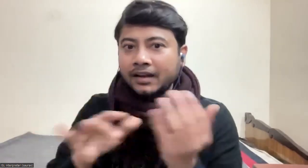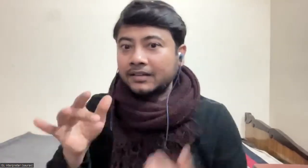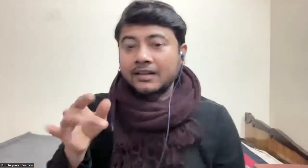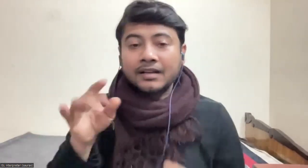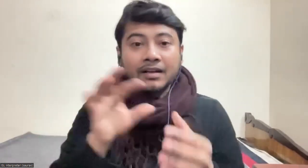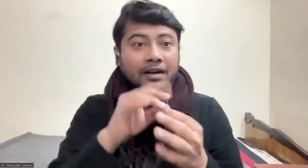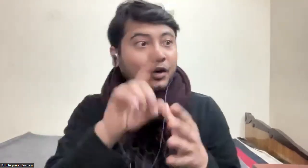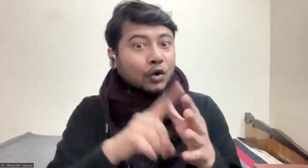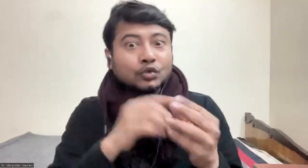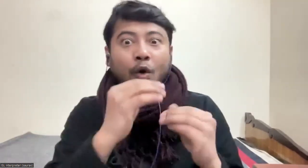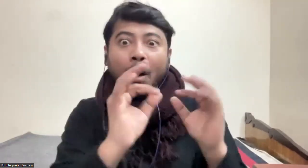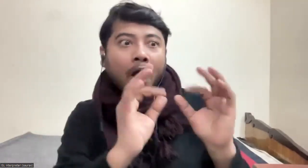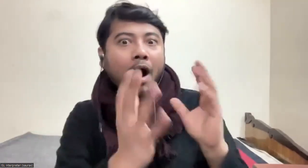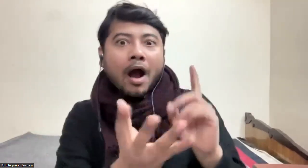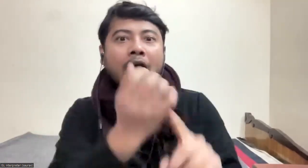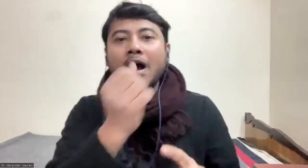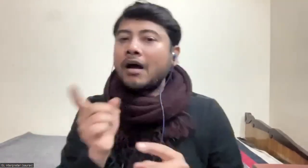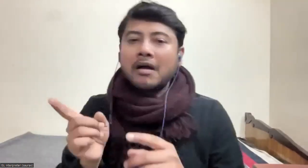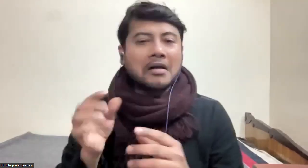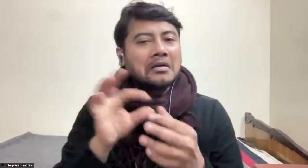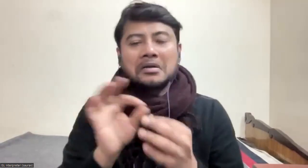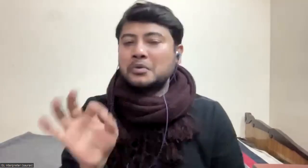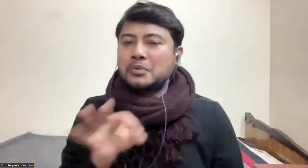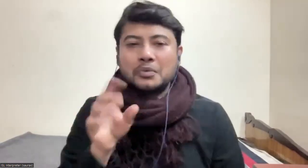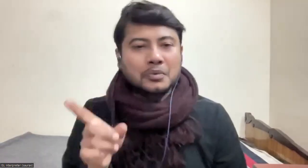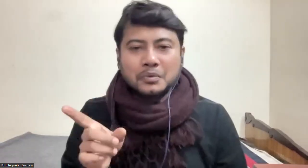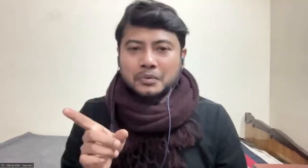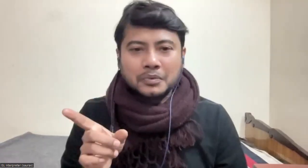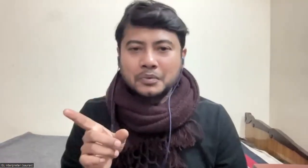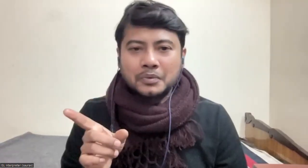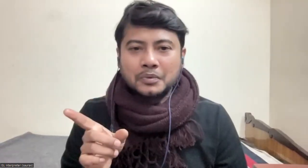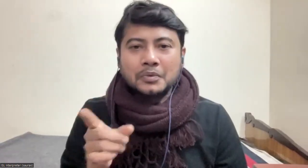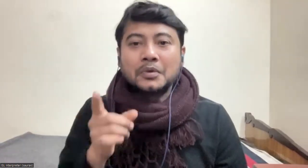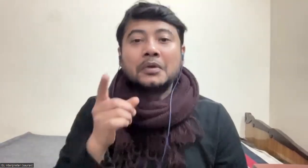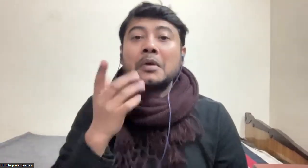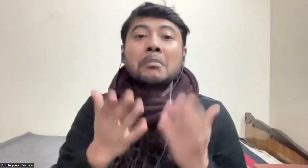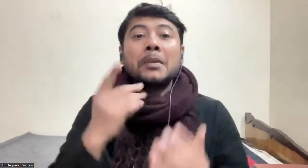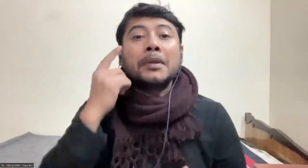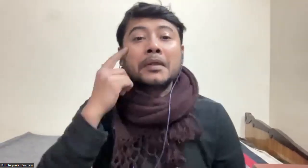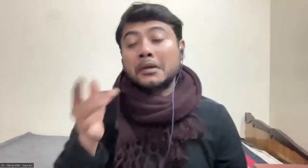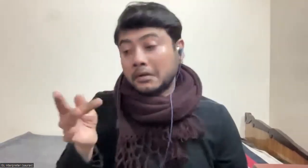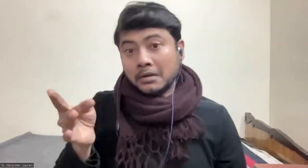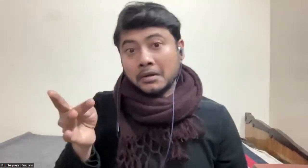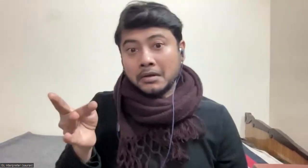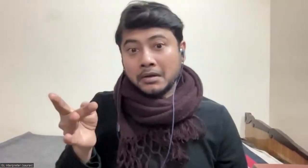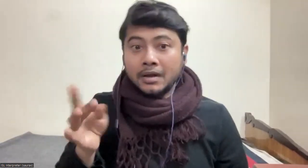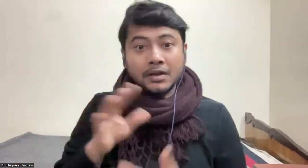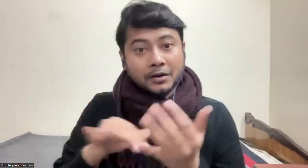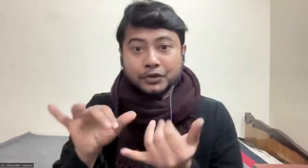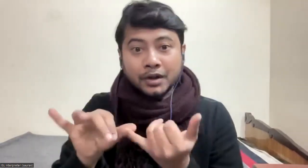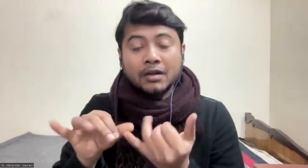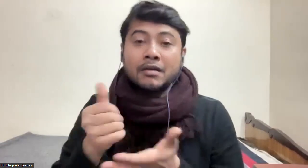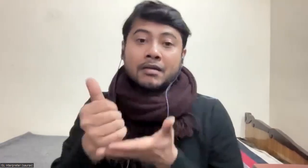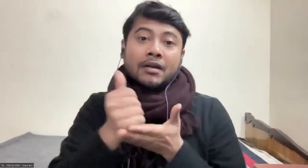I will get some nice or good job, or a good car or a